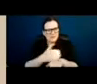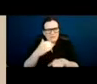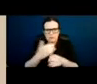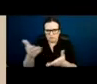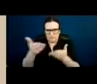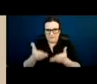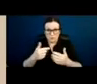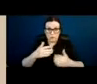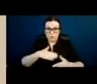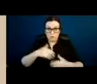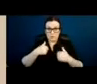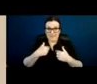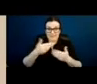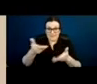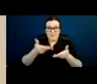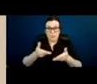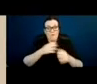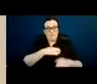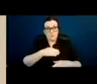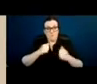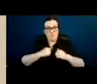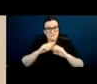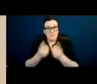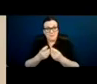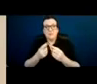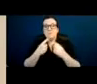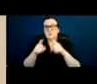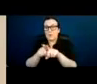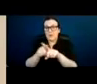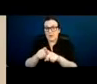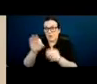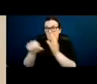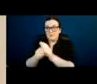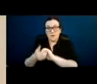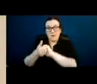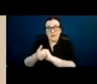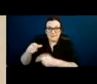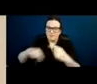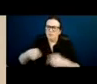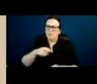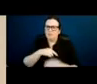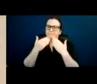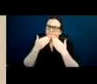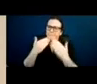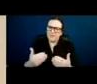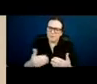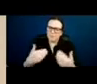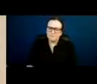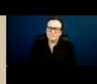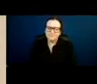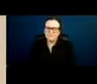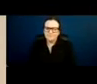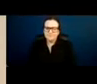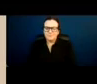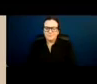and to officials in my department, but also to my government colleagues, a sincere thank you. I know that my colleague,